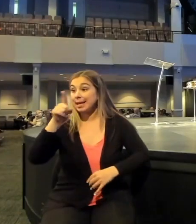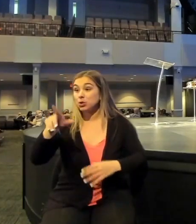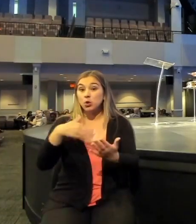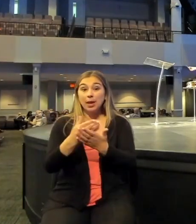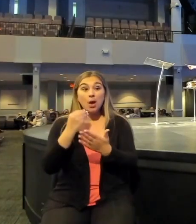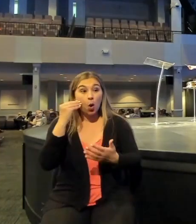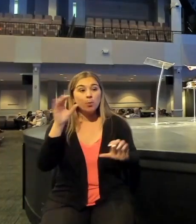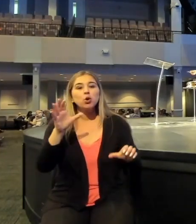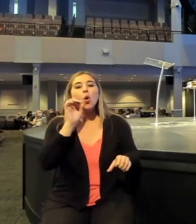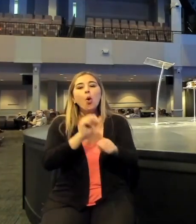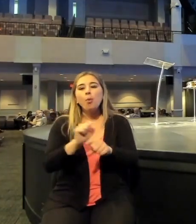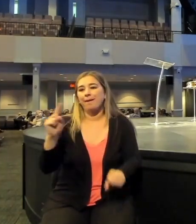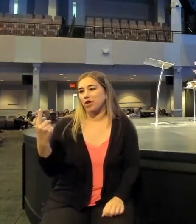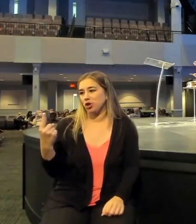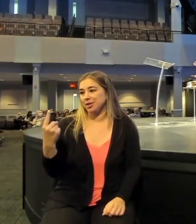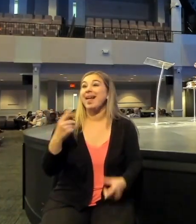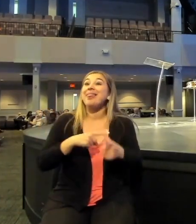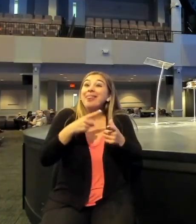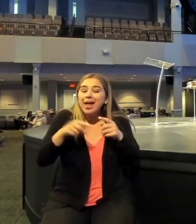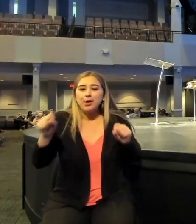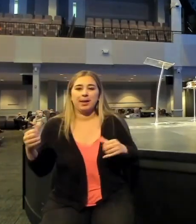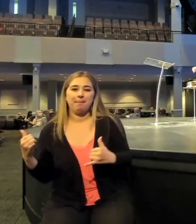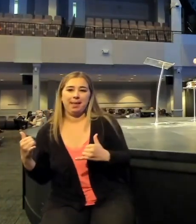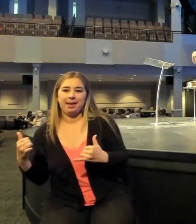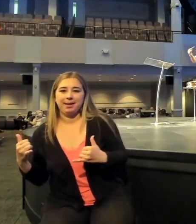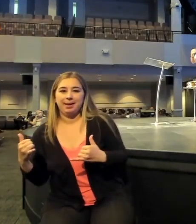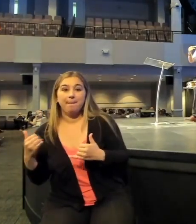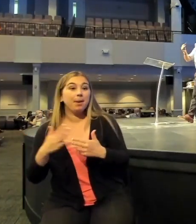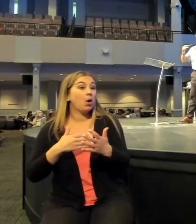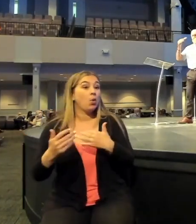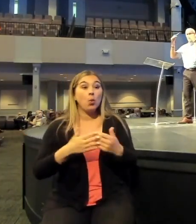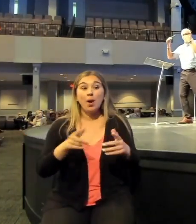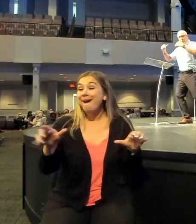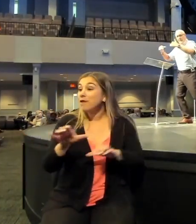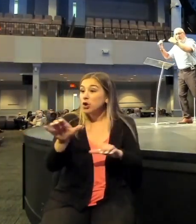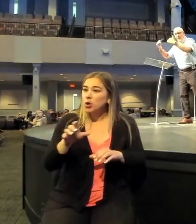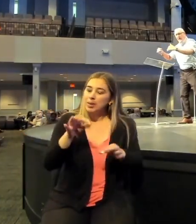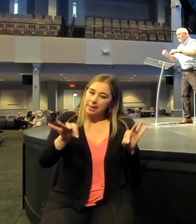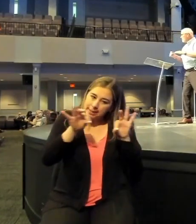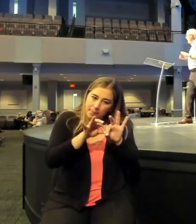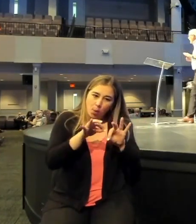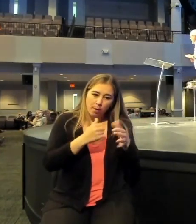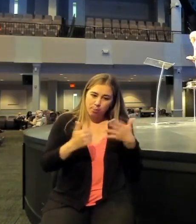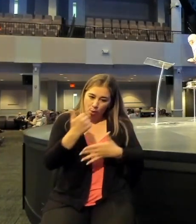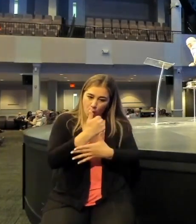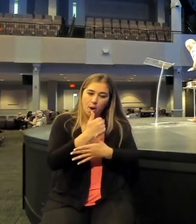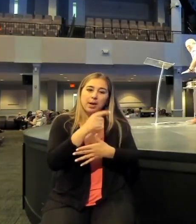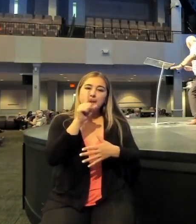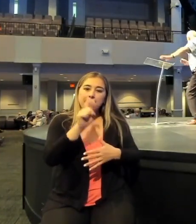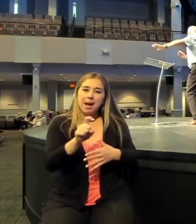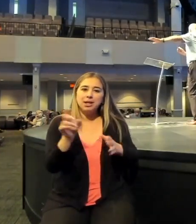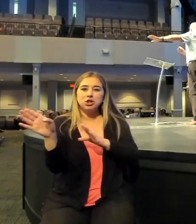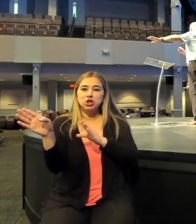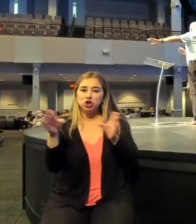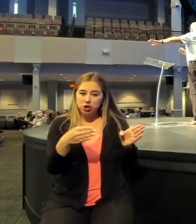home, do your homework first, then you can play, okay? But whatever it is, it's an important priority that you want to shift off somewhere